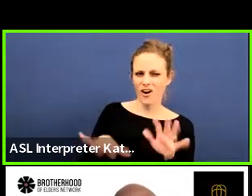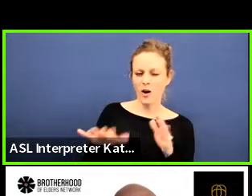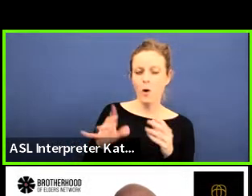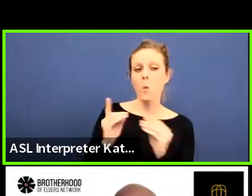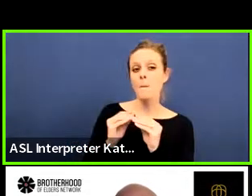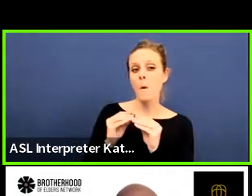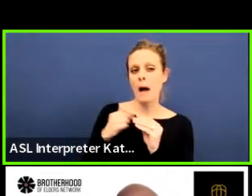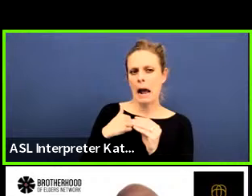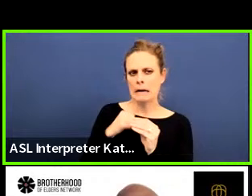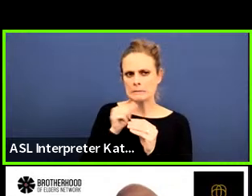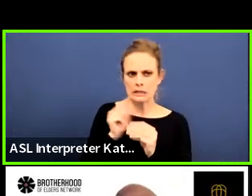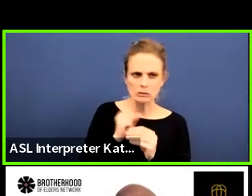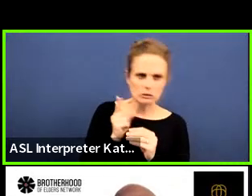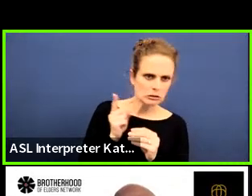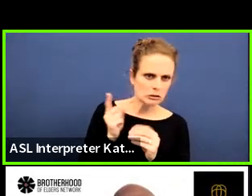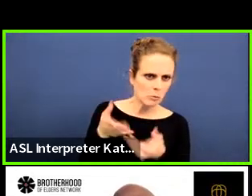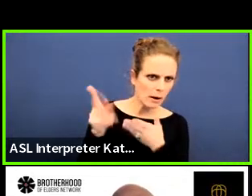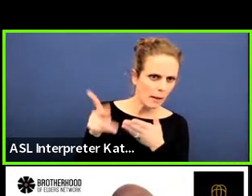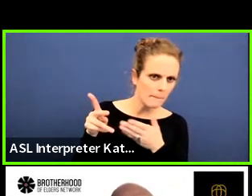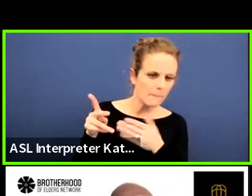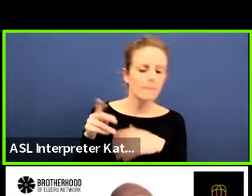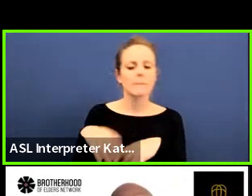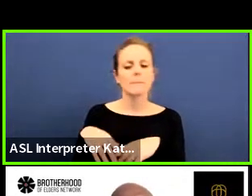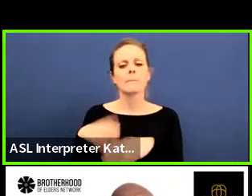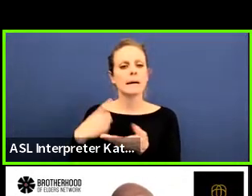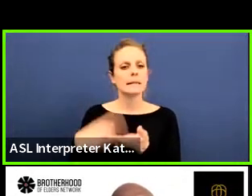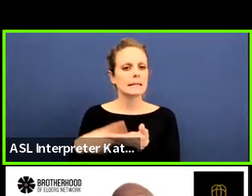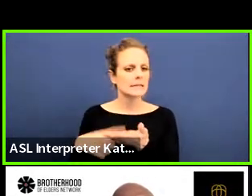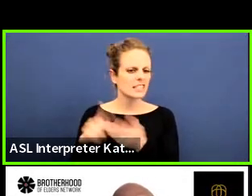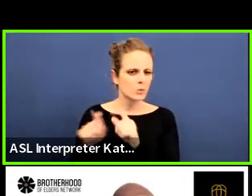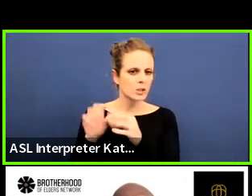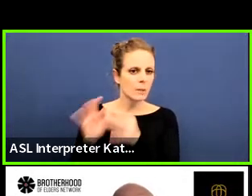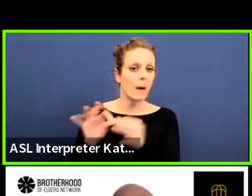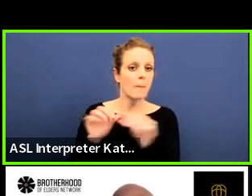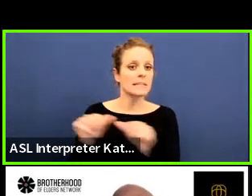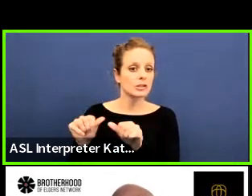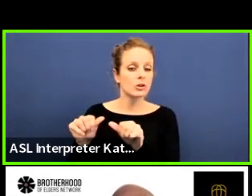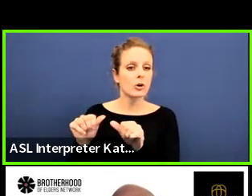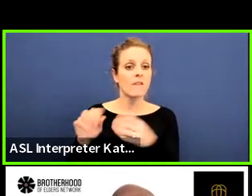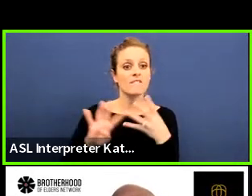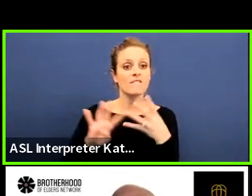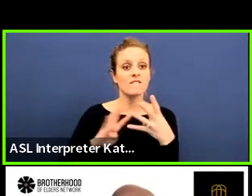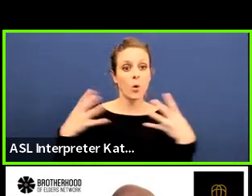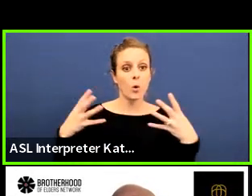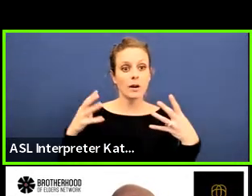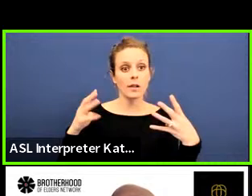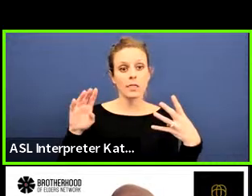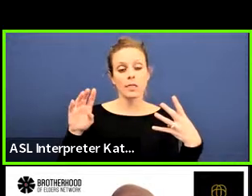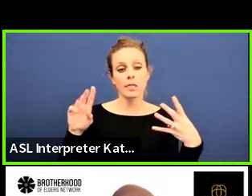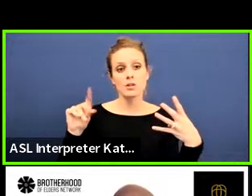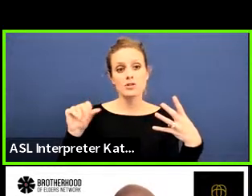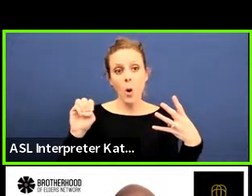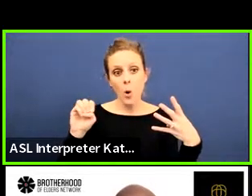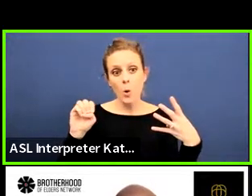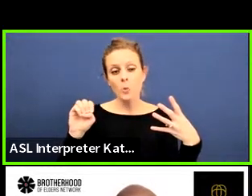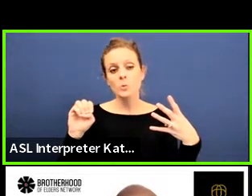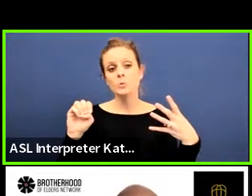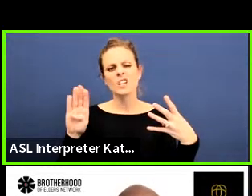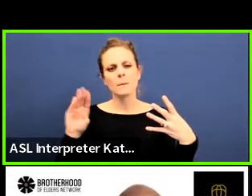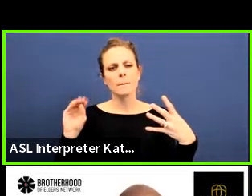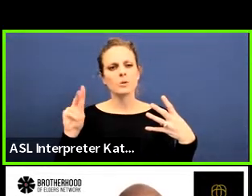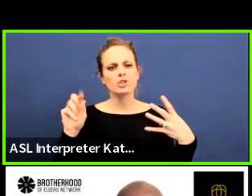thing that I'm not sure was mentioned, where there was some discussion and questions about potential fourth doses or additional booster shots down the